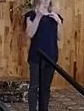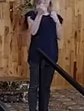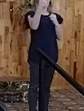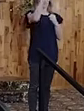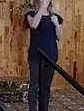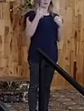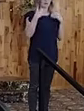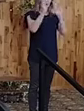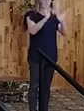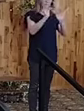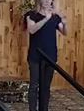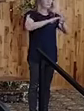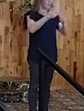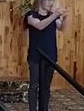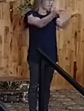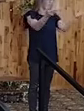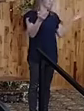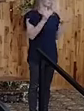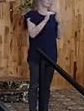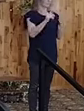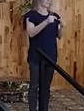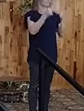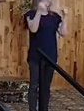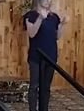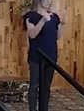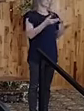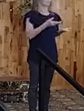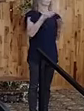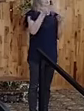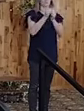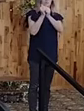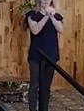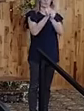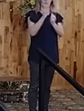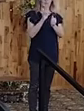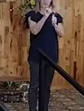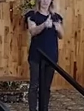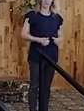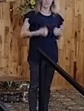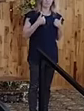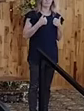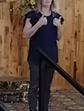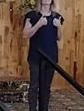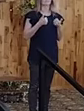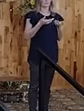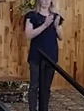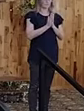Have mercy on us, forgive us our sins, and bring us together to everlasting life.